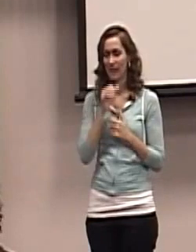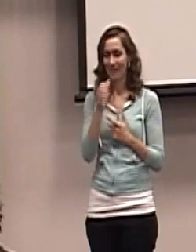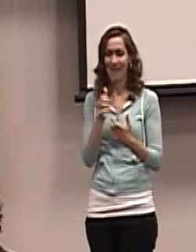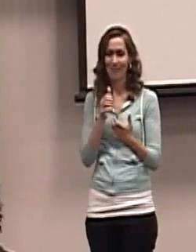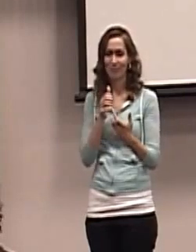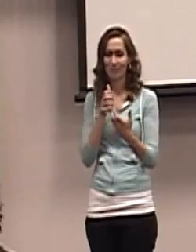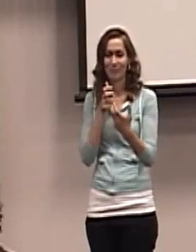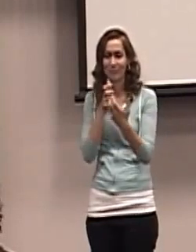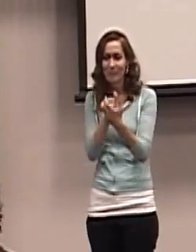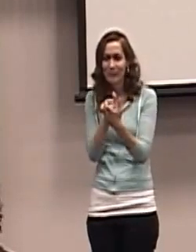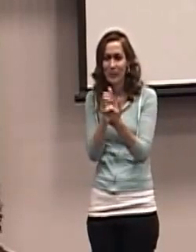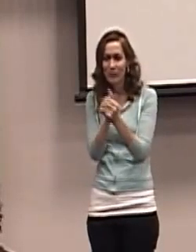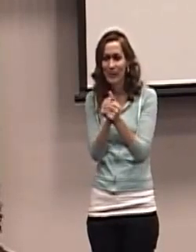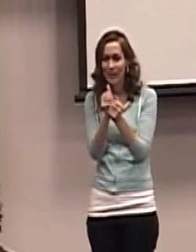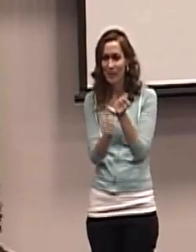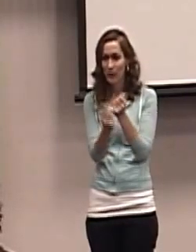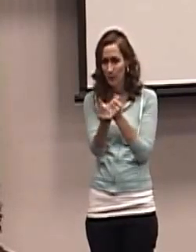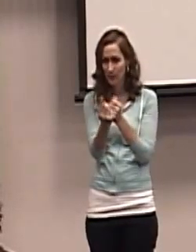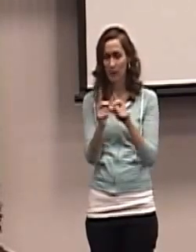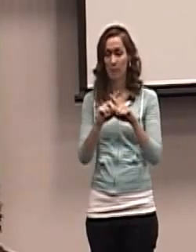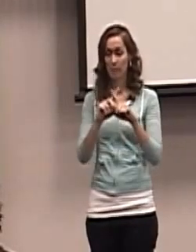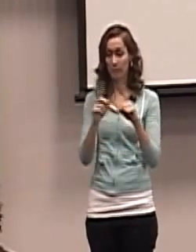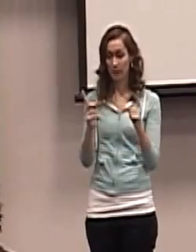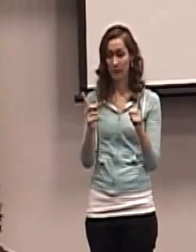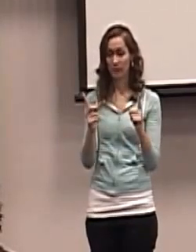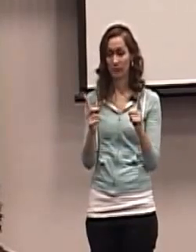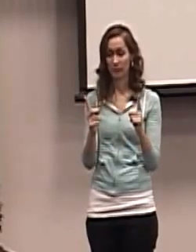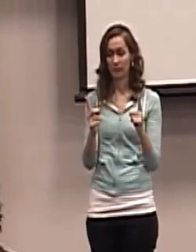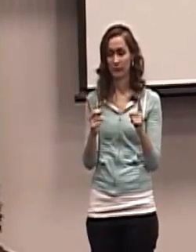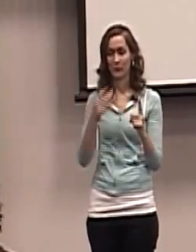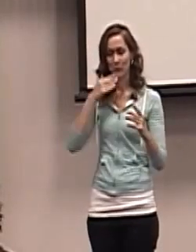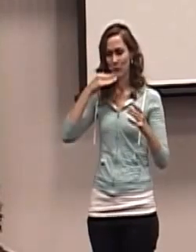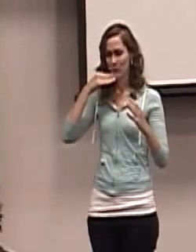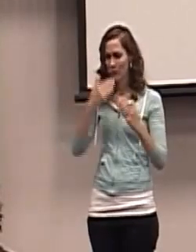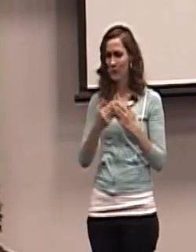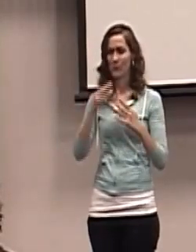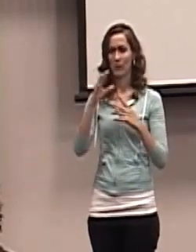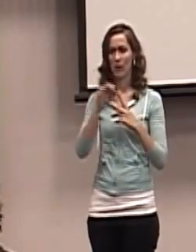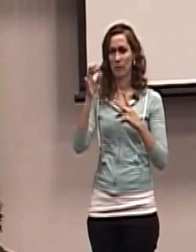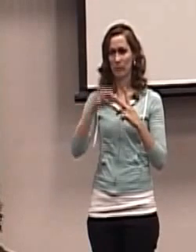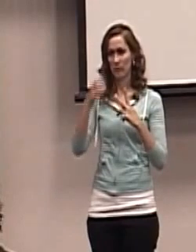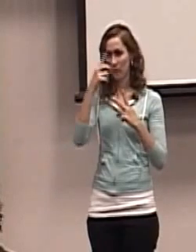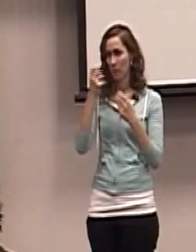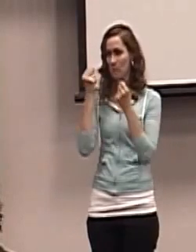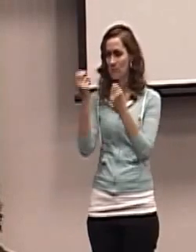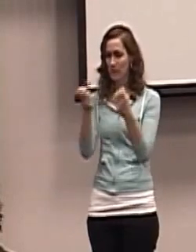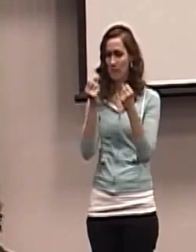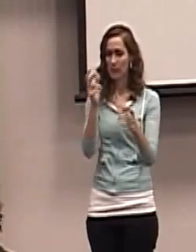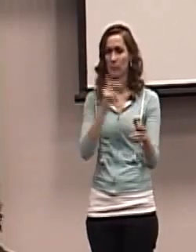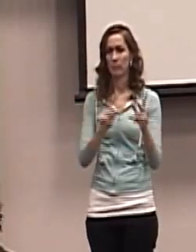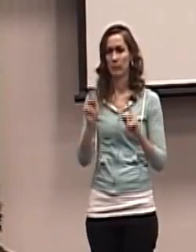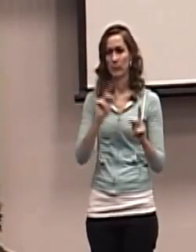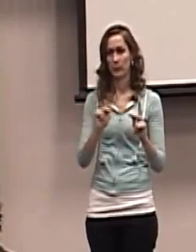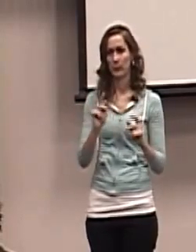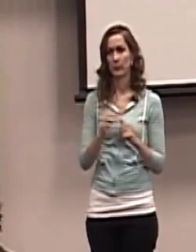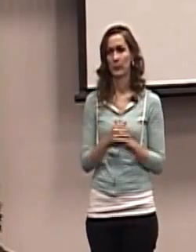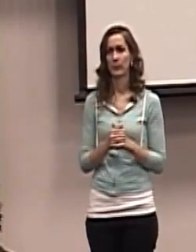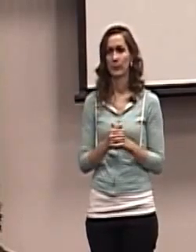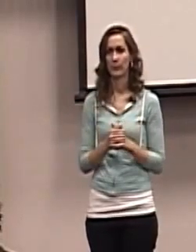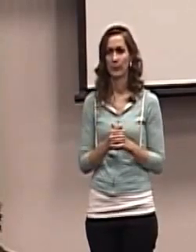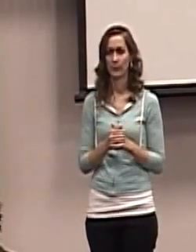everybody. But I think it is certainly a viable option for many, many people. I